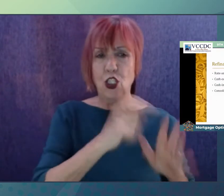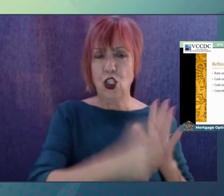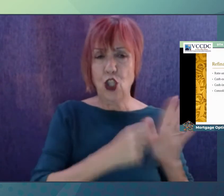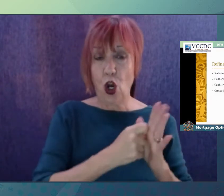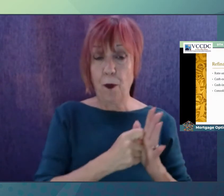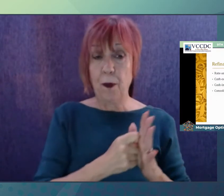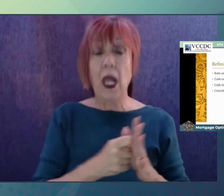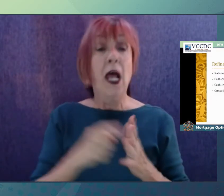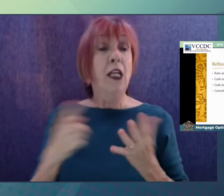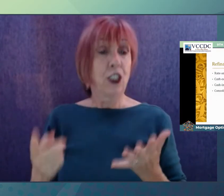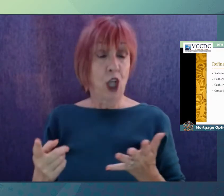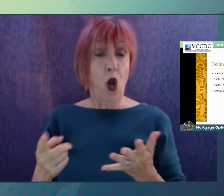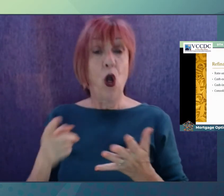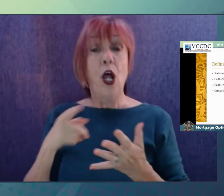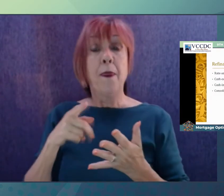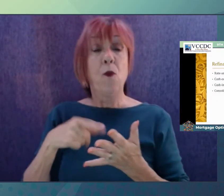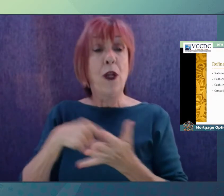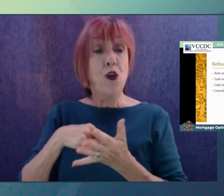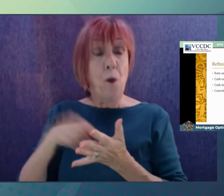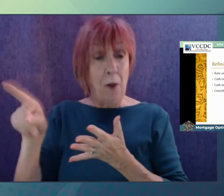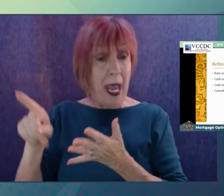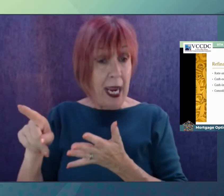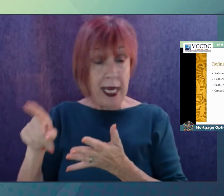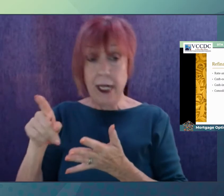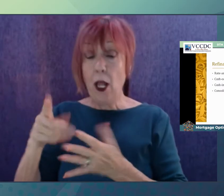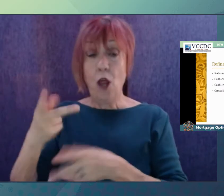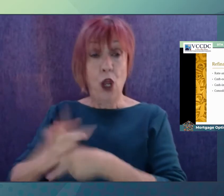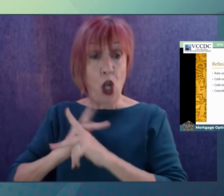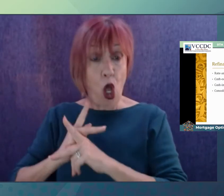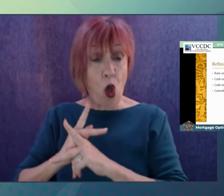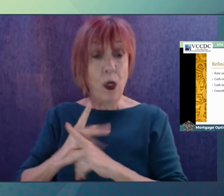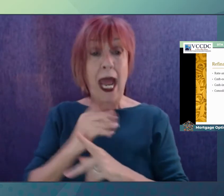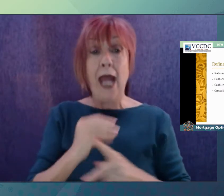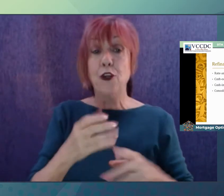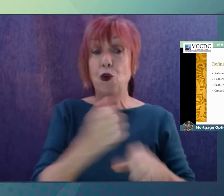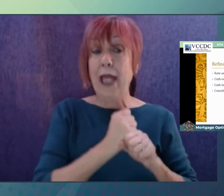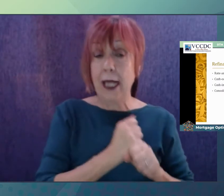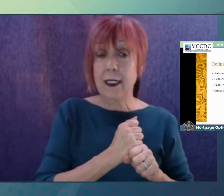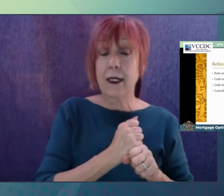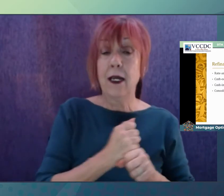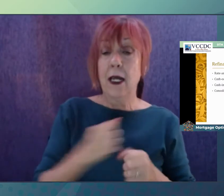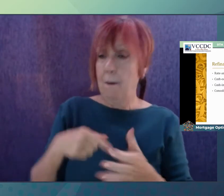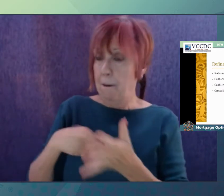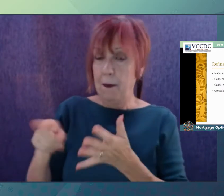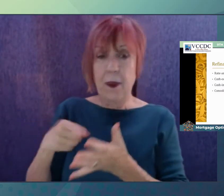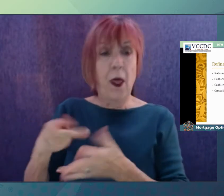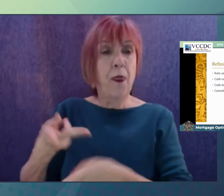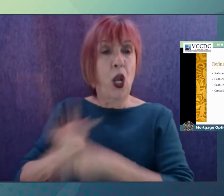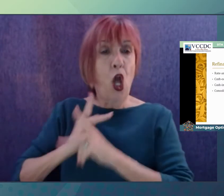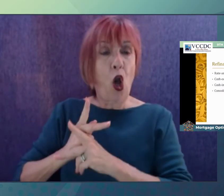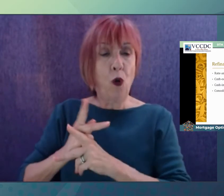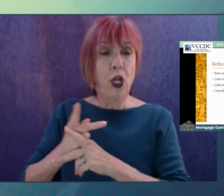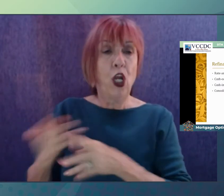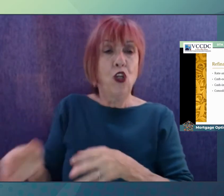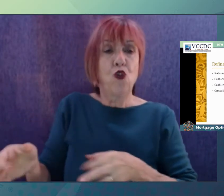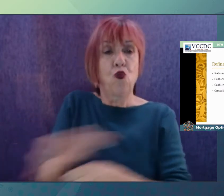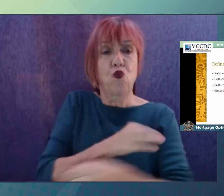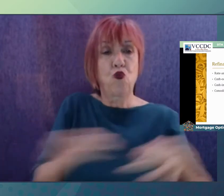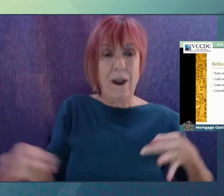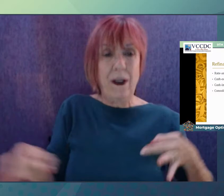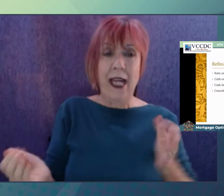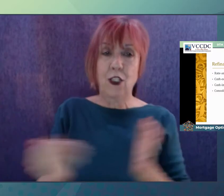paid and replaced with a new loan agreement that requires lower interest payments. There is cash out refinancing. These